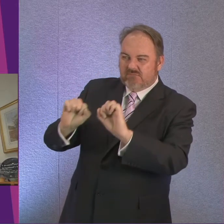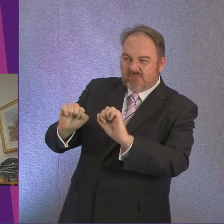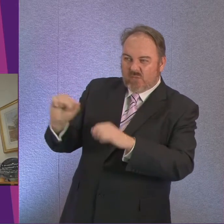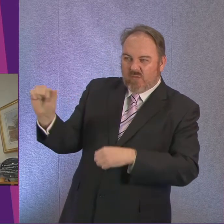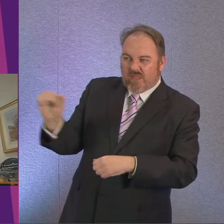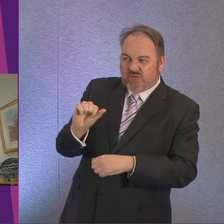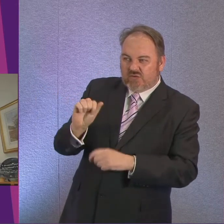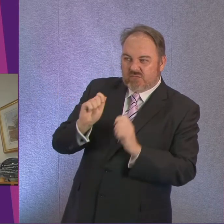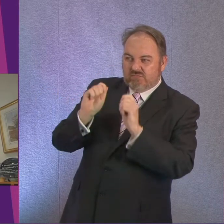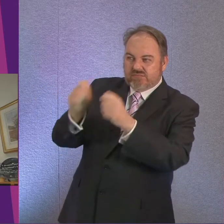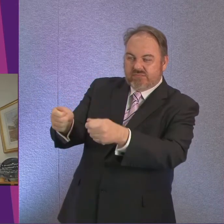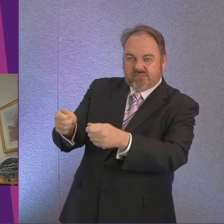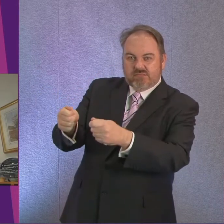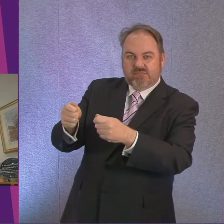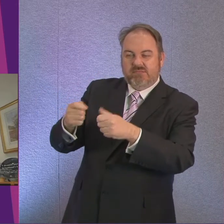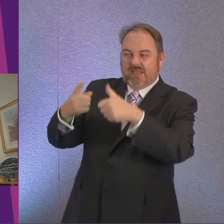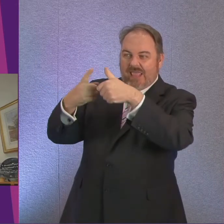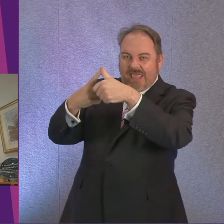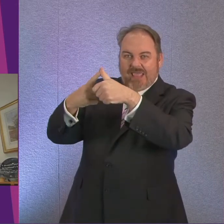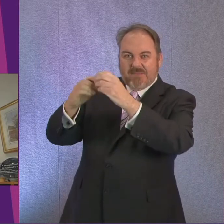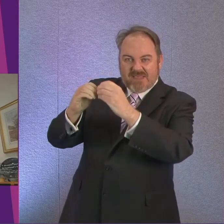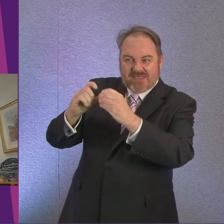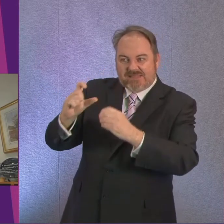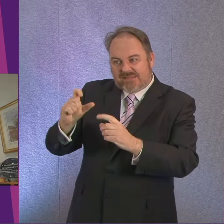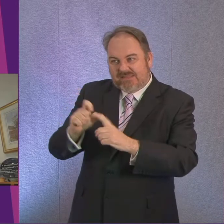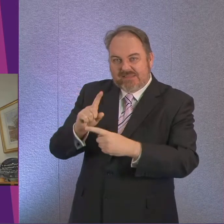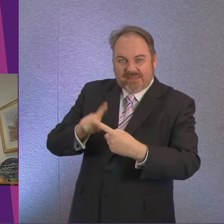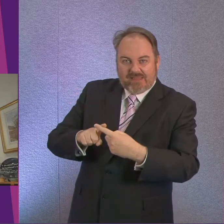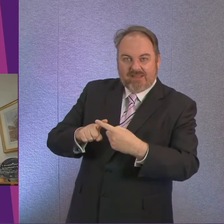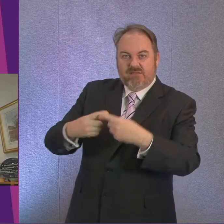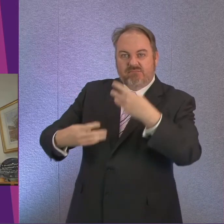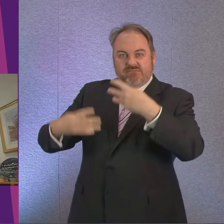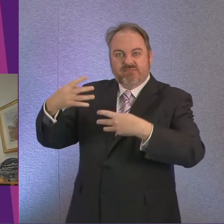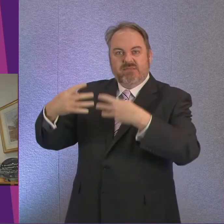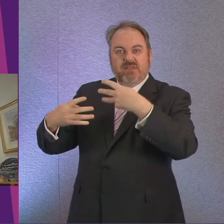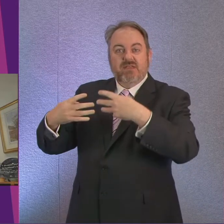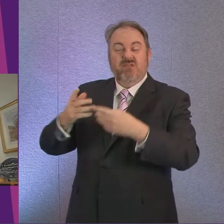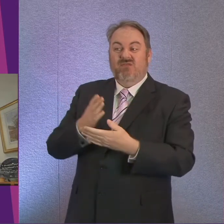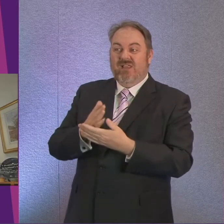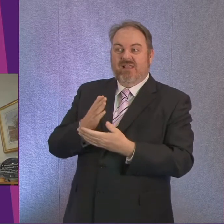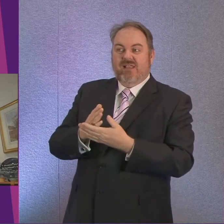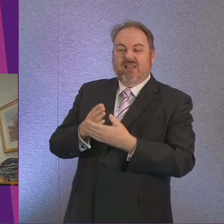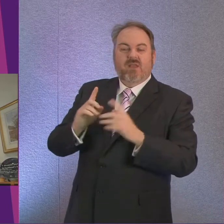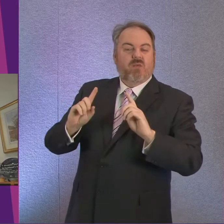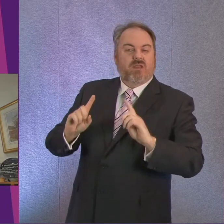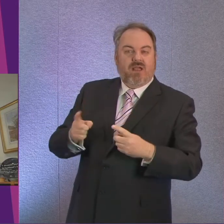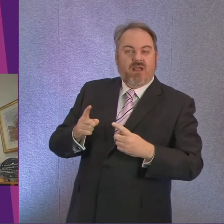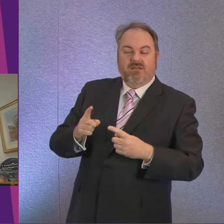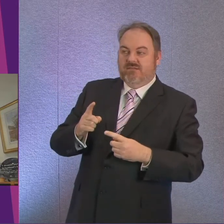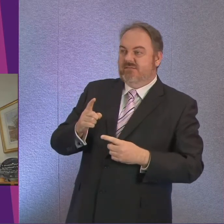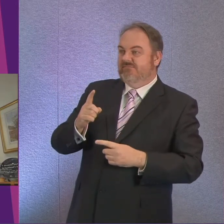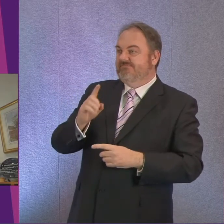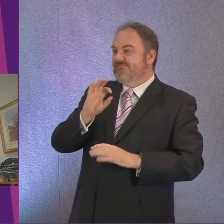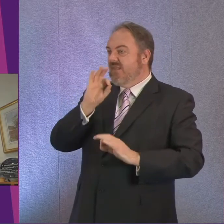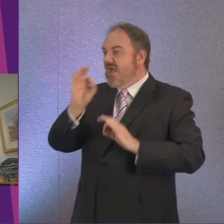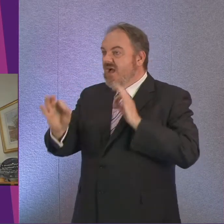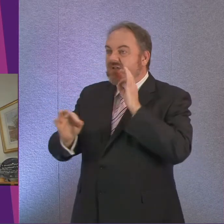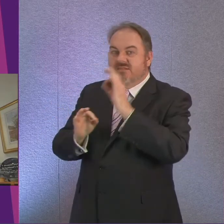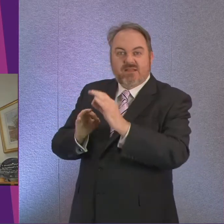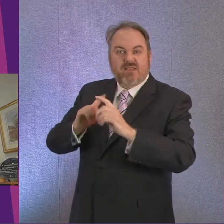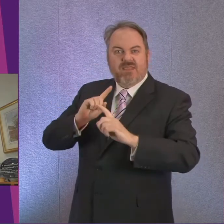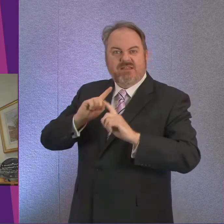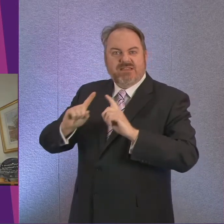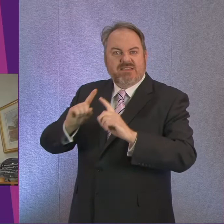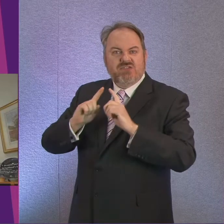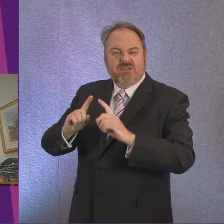people. So the SQA have asked teachers to go into more detail about the expectations they would have for young